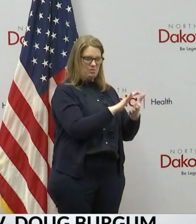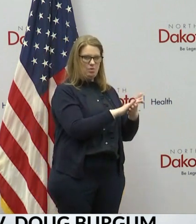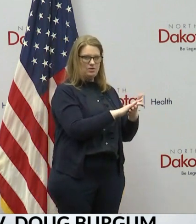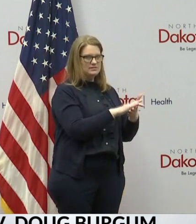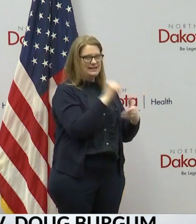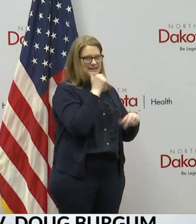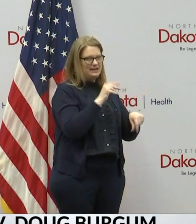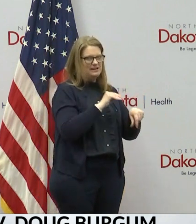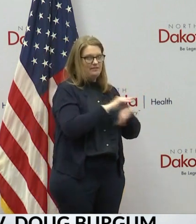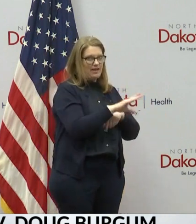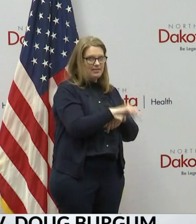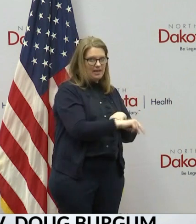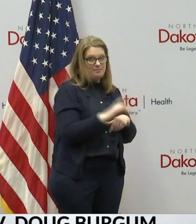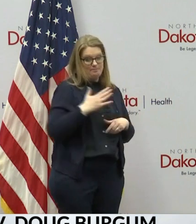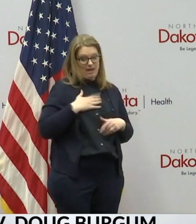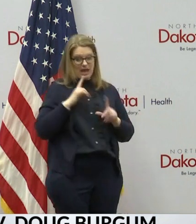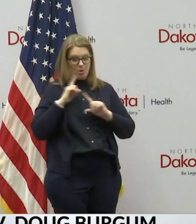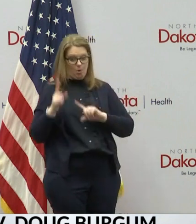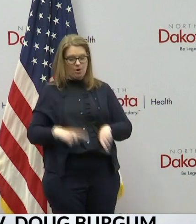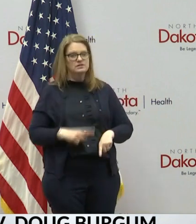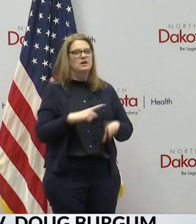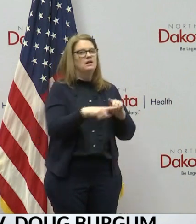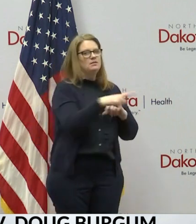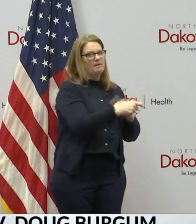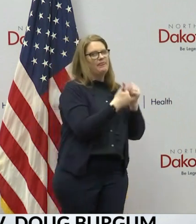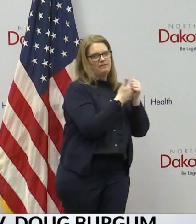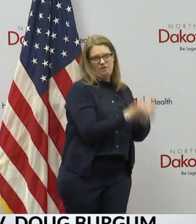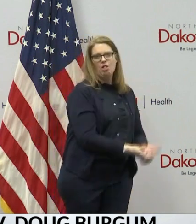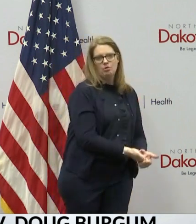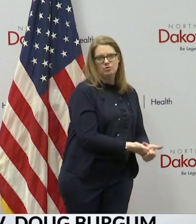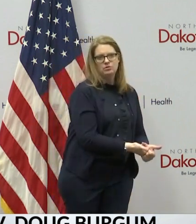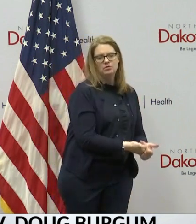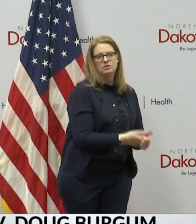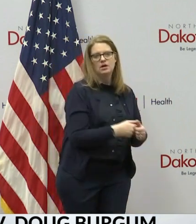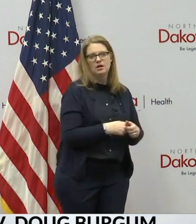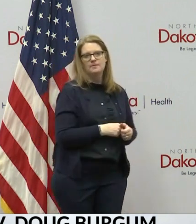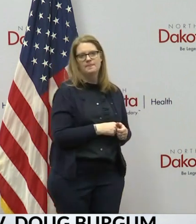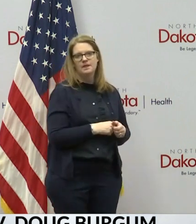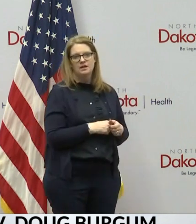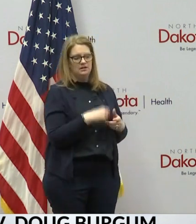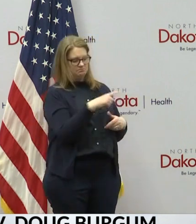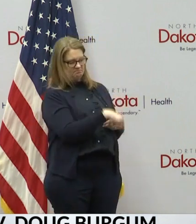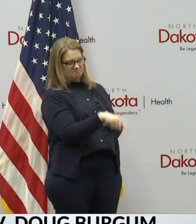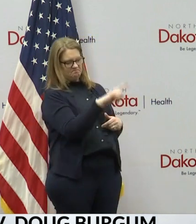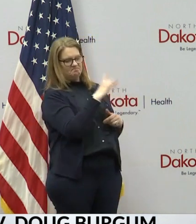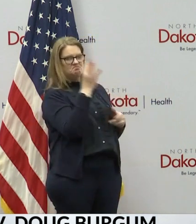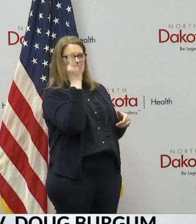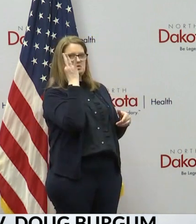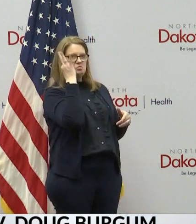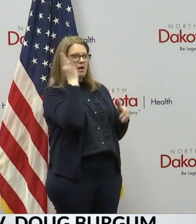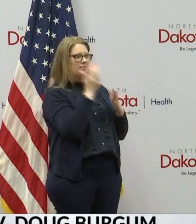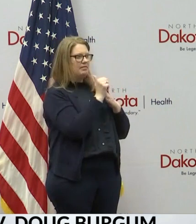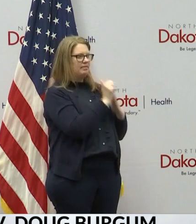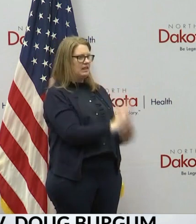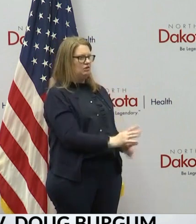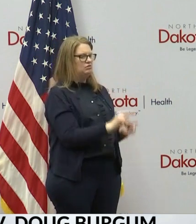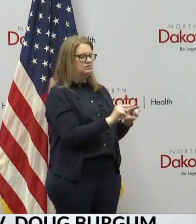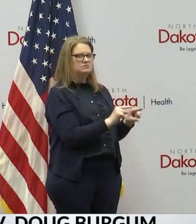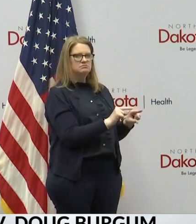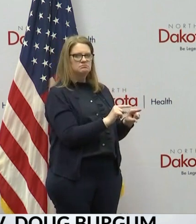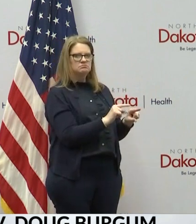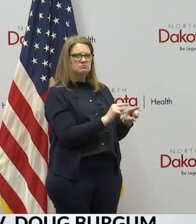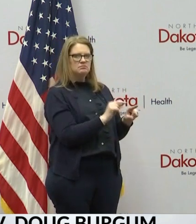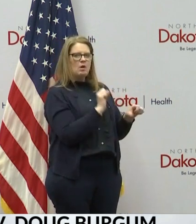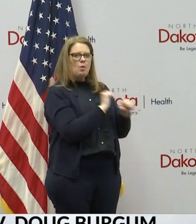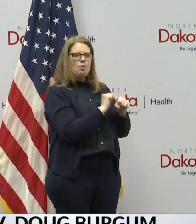schools in our state, or as well, but those tribal leaders often worked